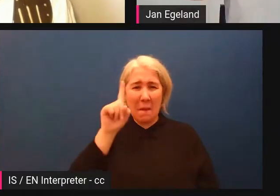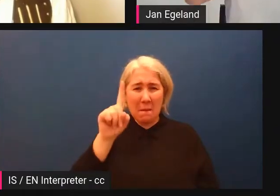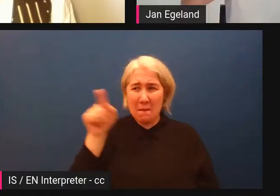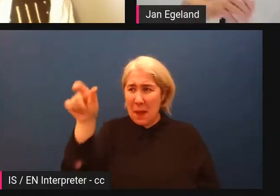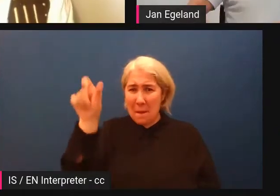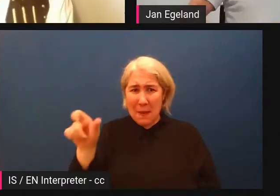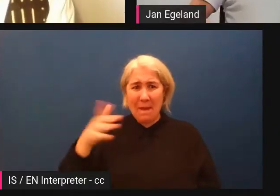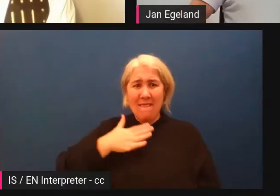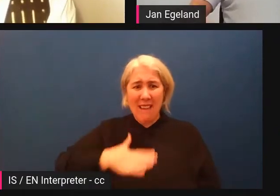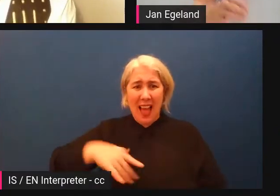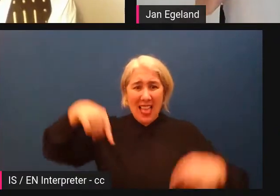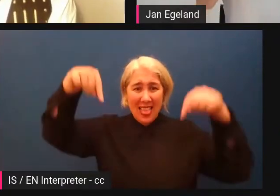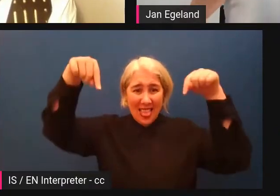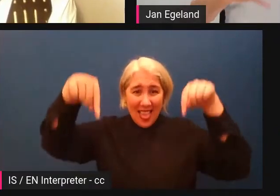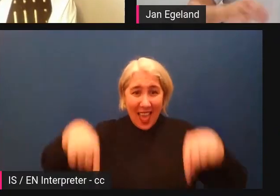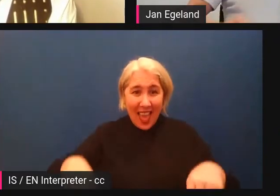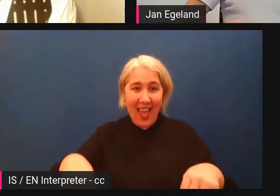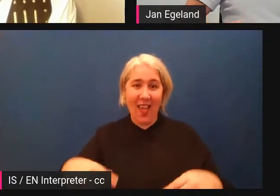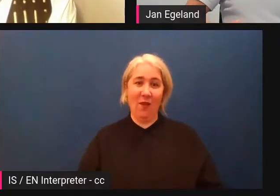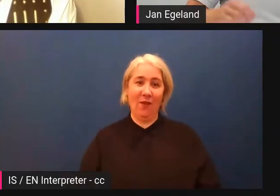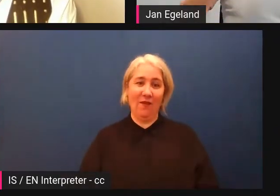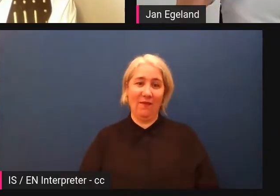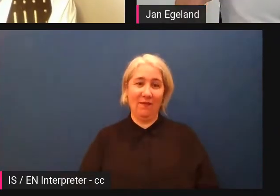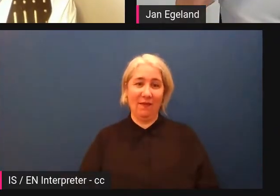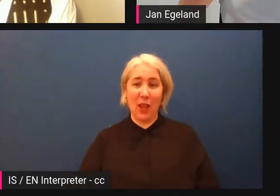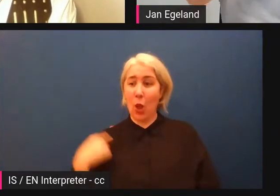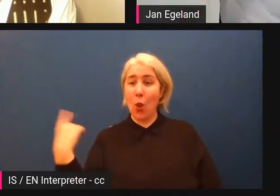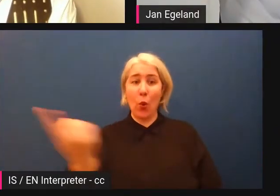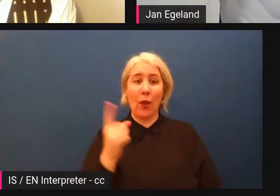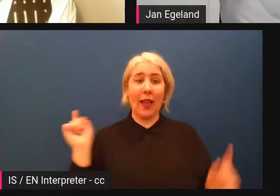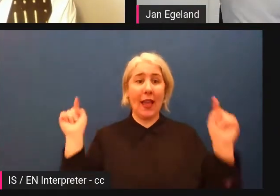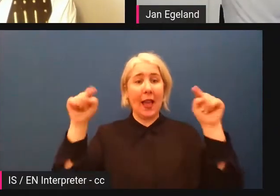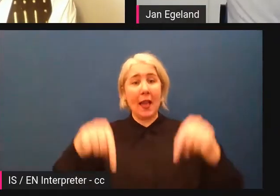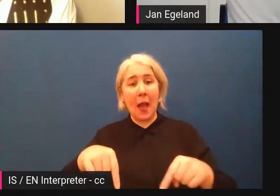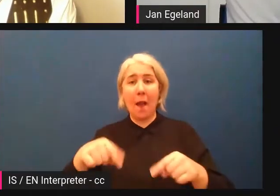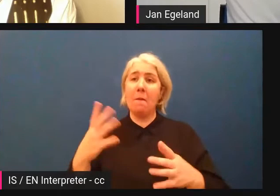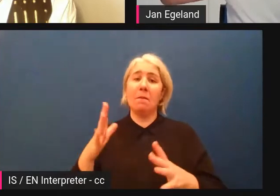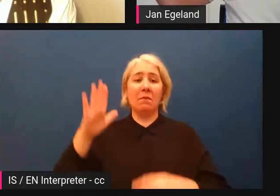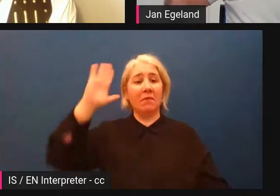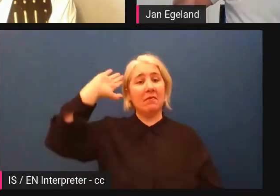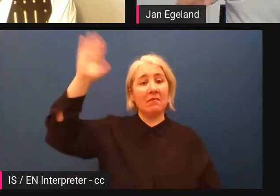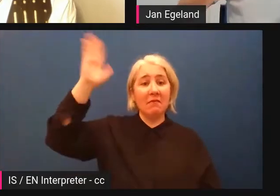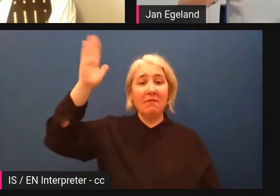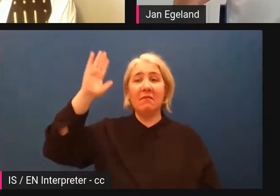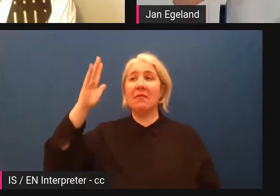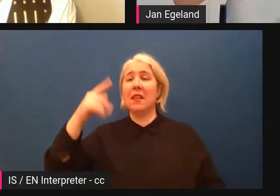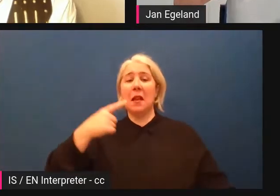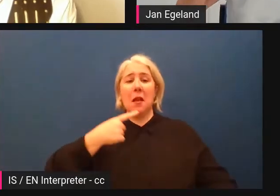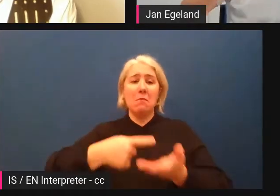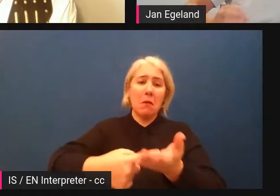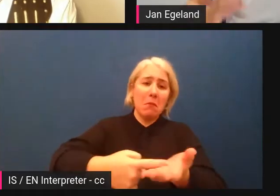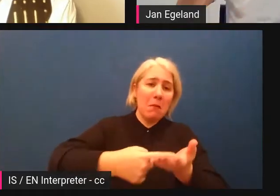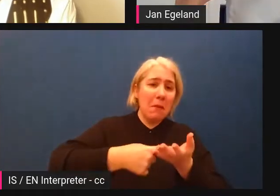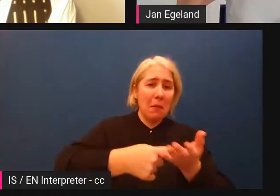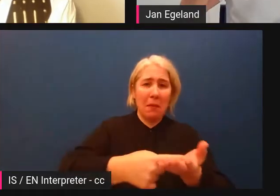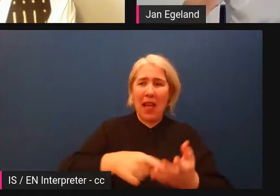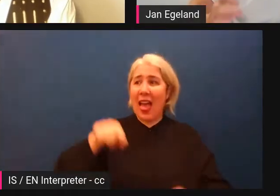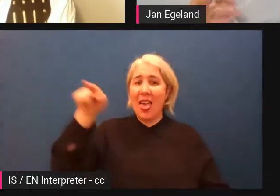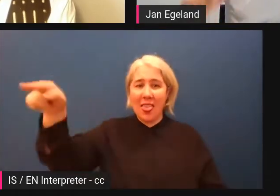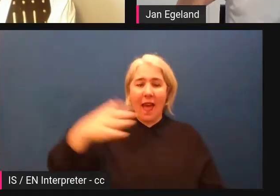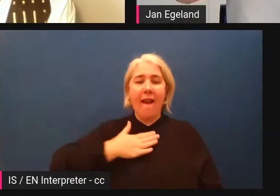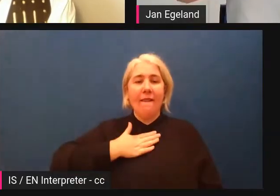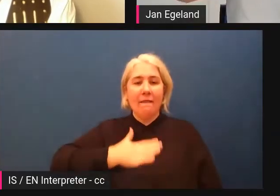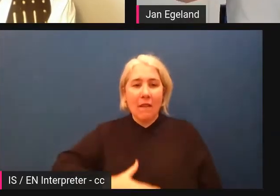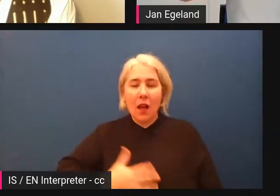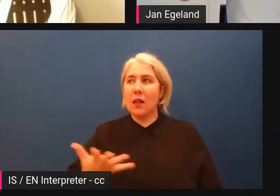and webinars among us is really completely over the heads. They need shelter,